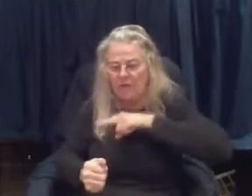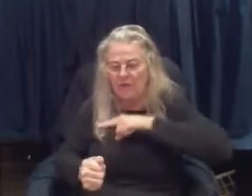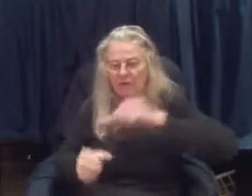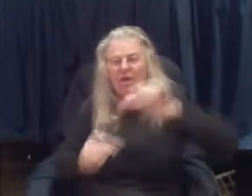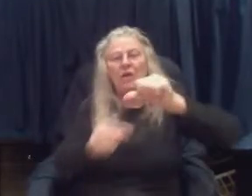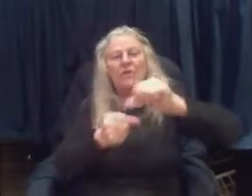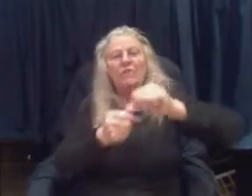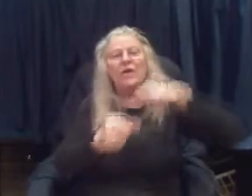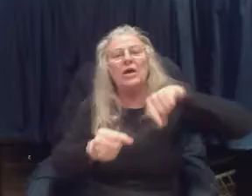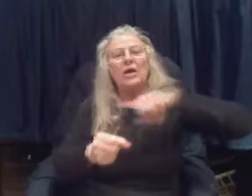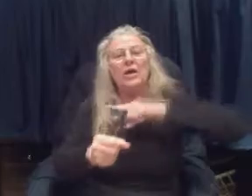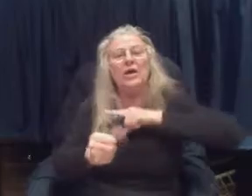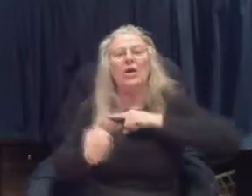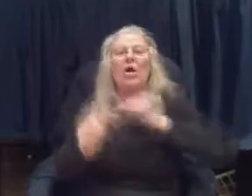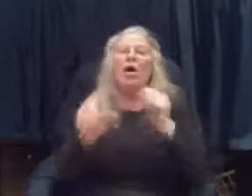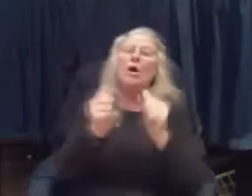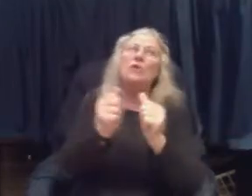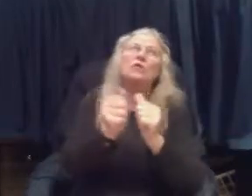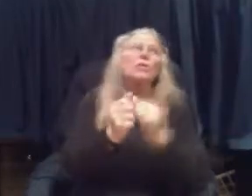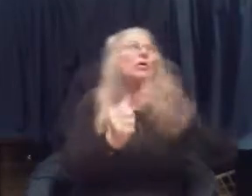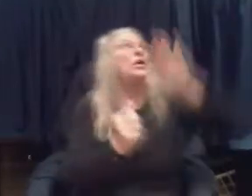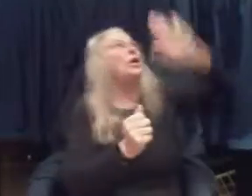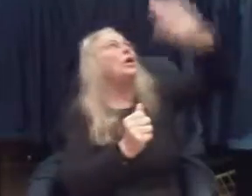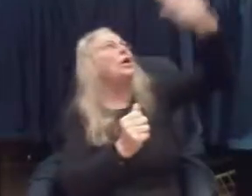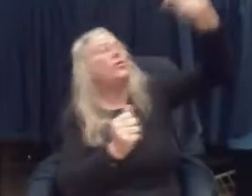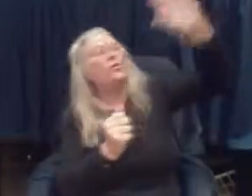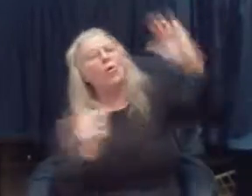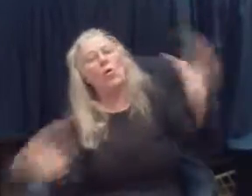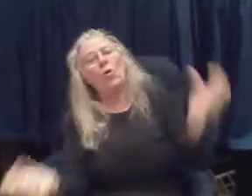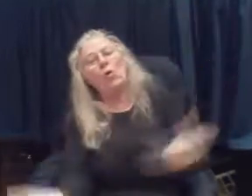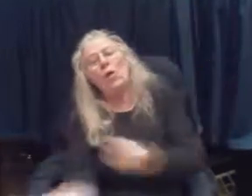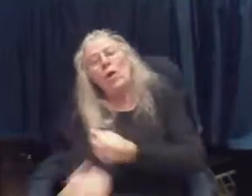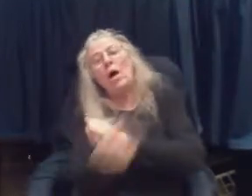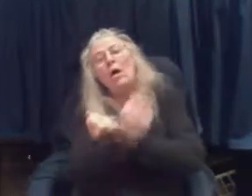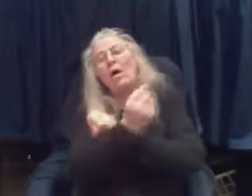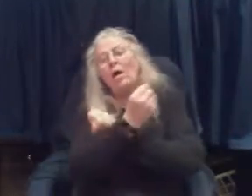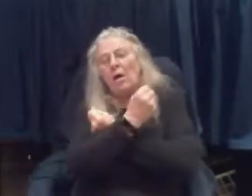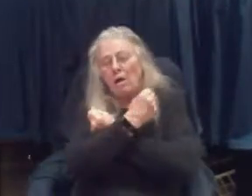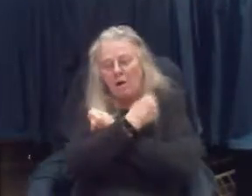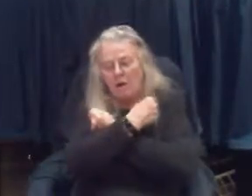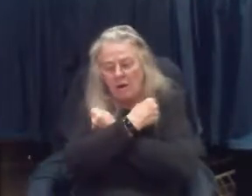us, filling us with your